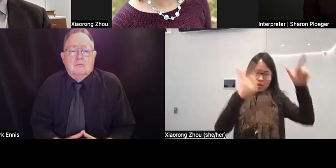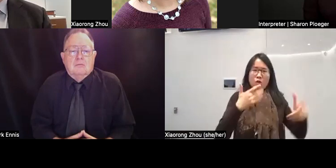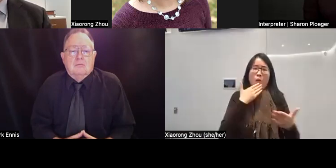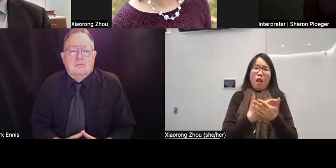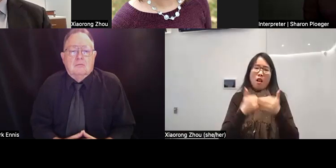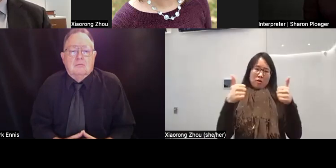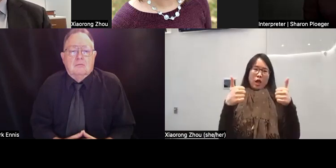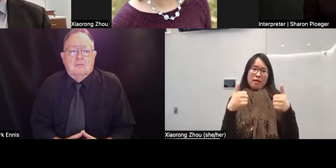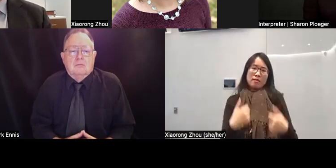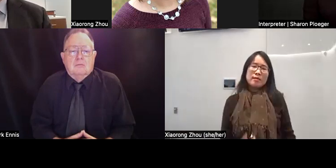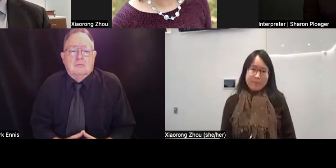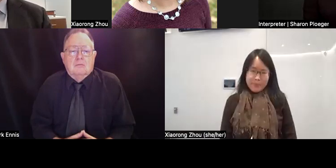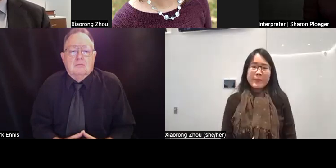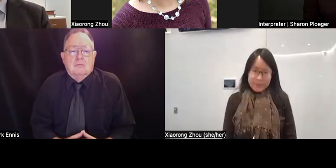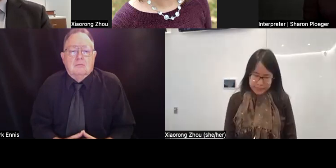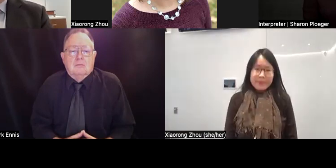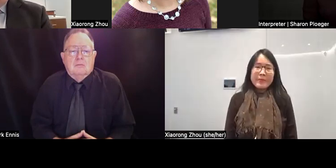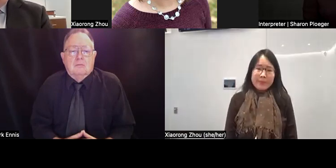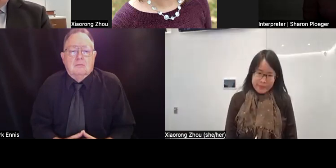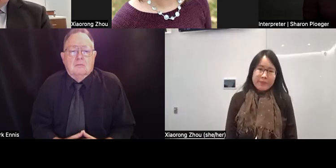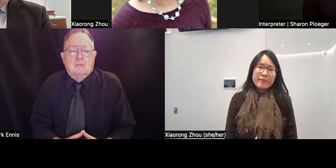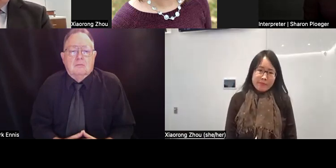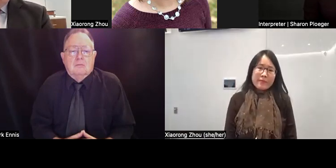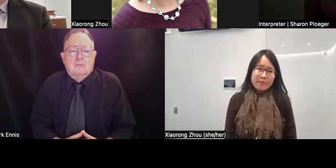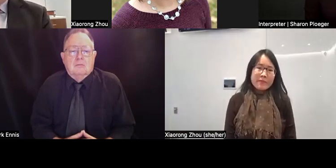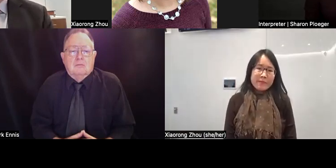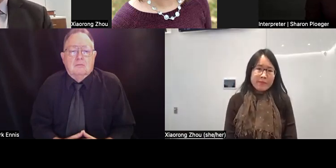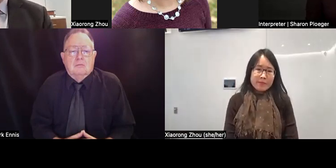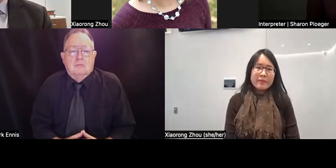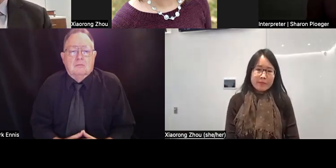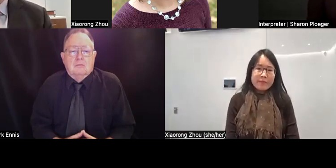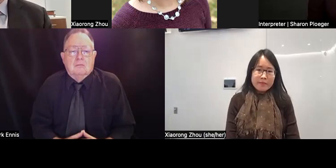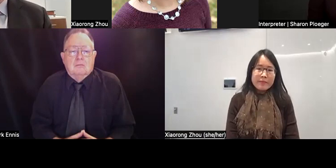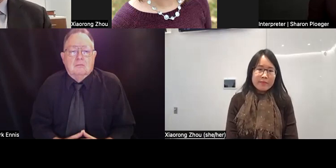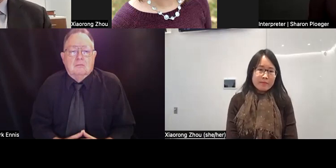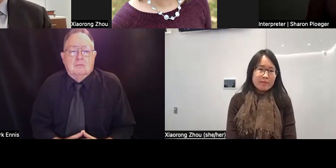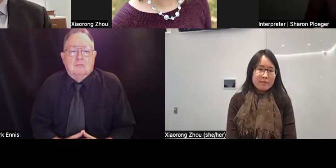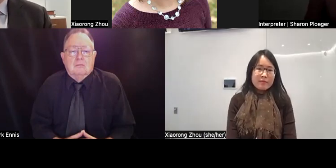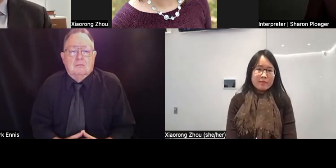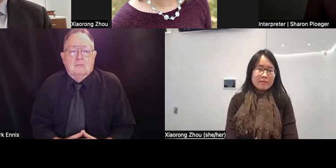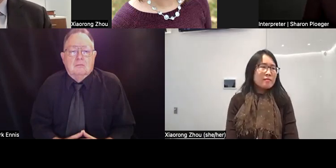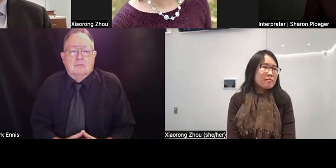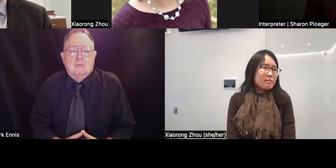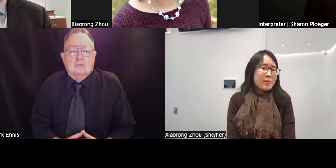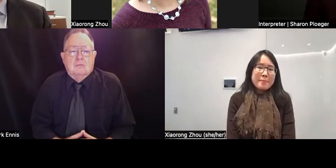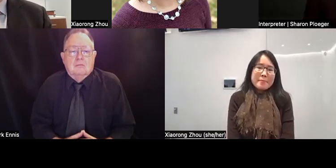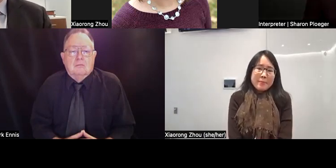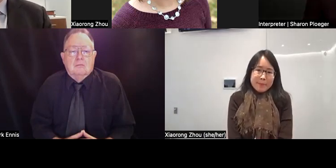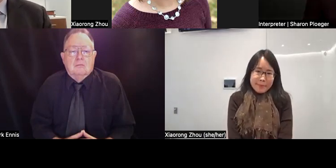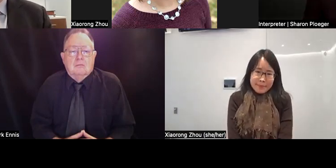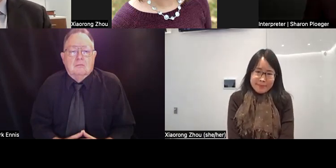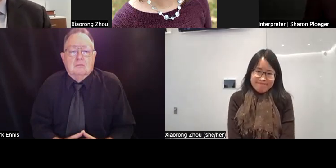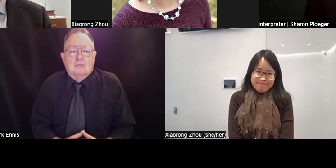willing to be a part of our program just to make sure that everybody has equal opportunities at what is available